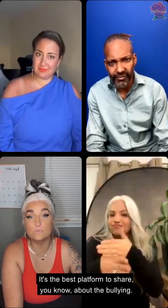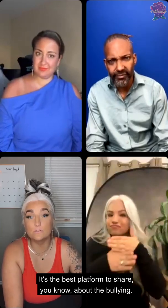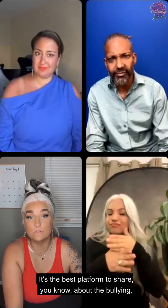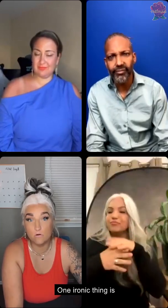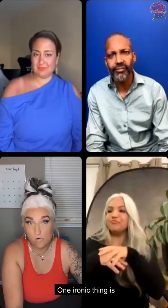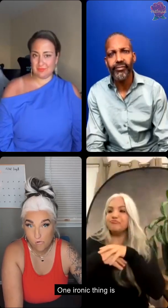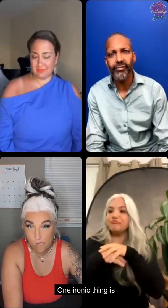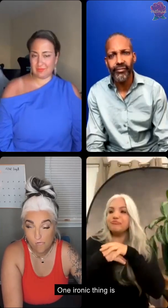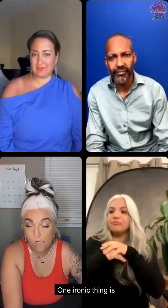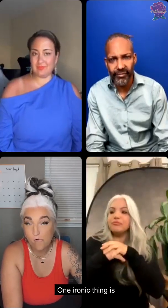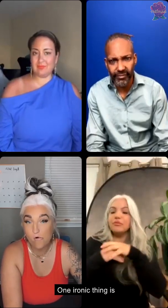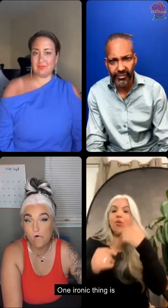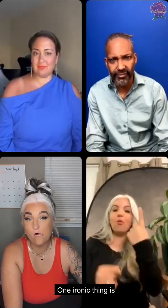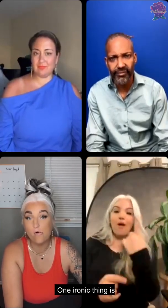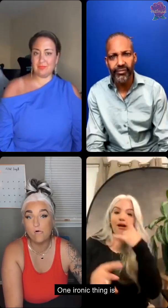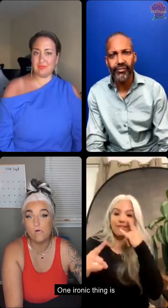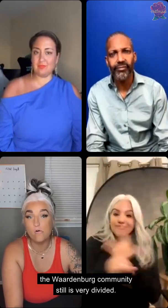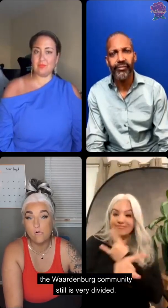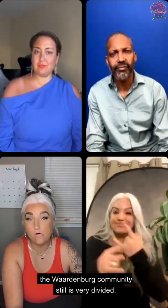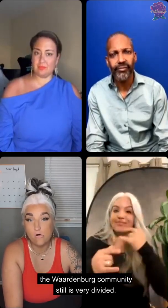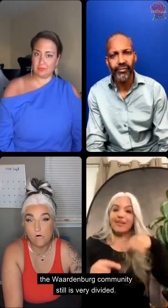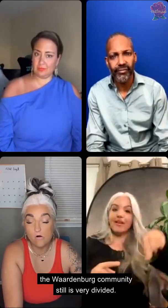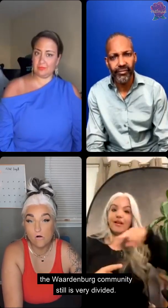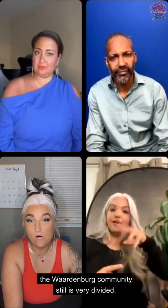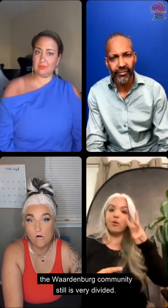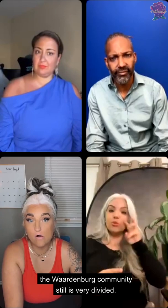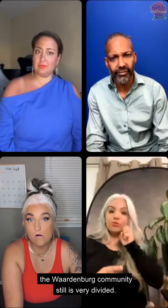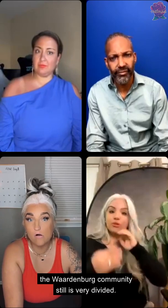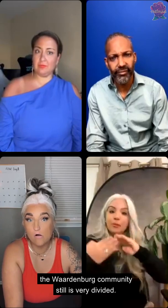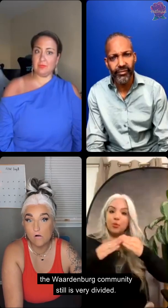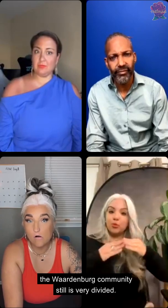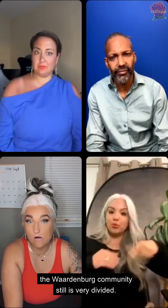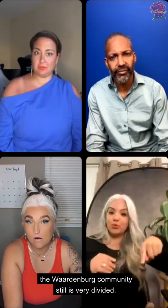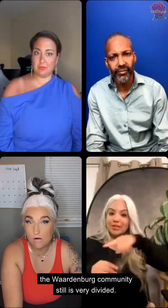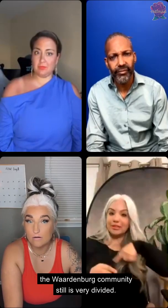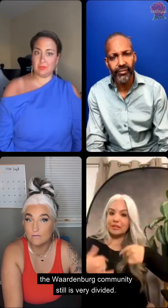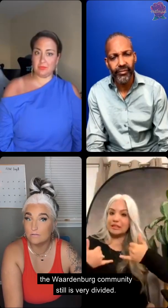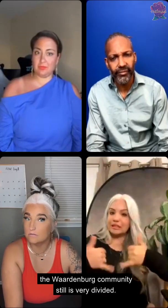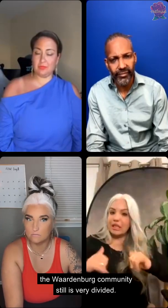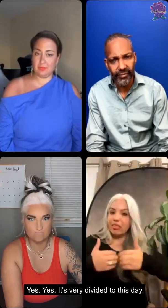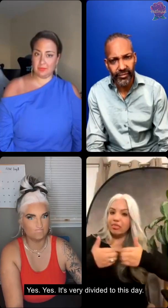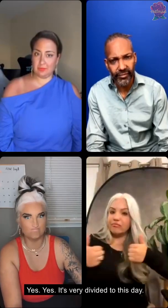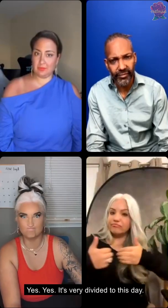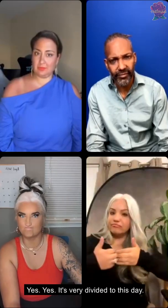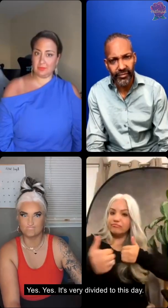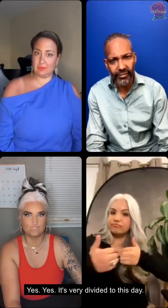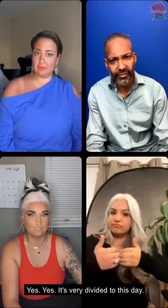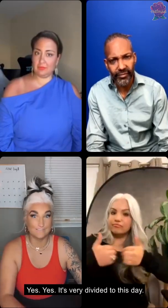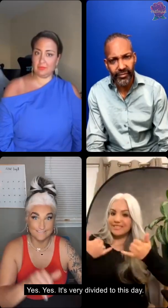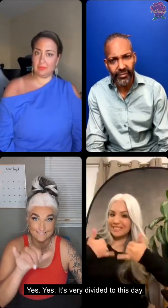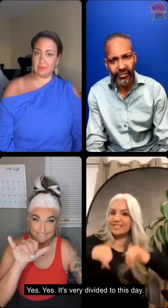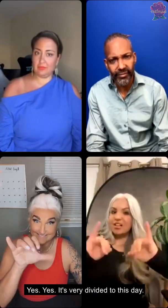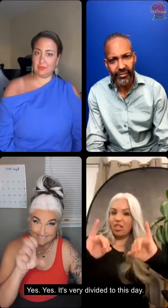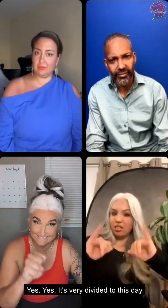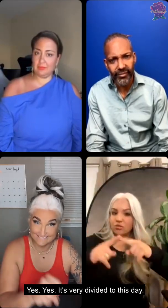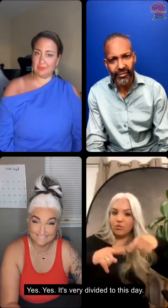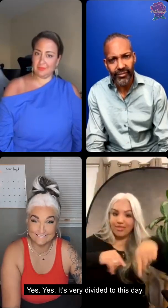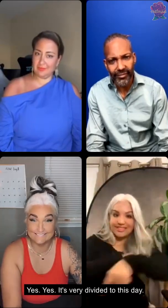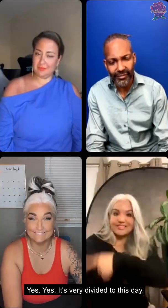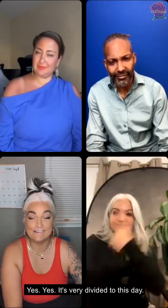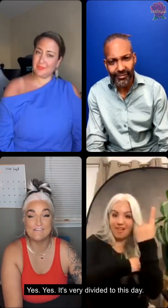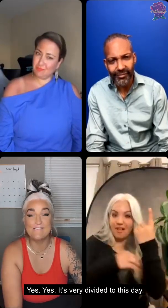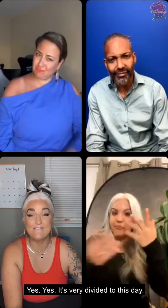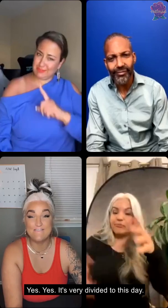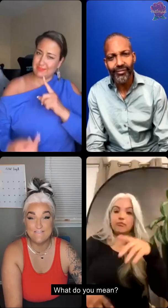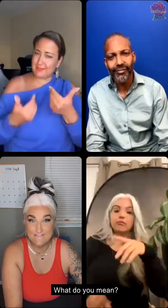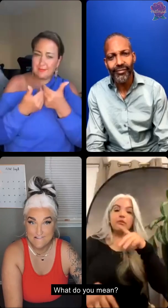bullying. One ironic thing is the Wardenbergs community still is very divided. Yes, yes,